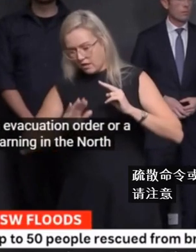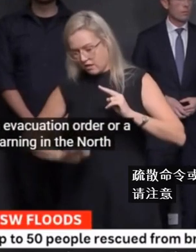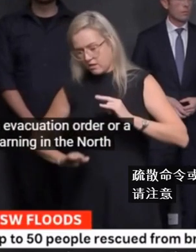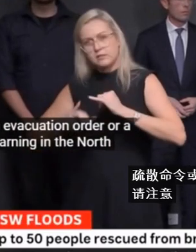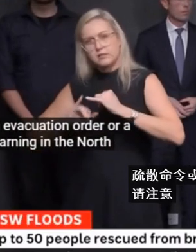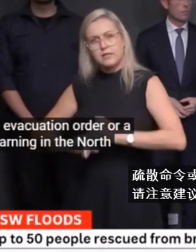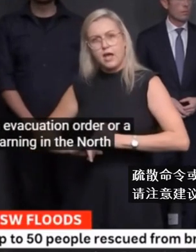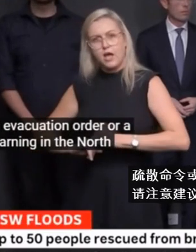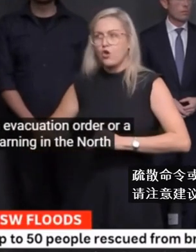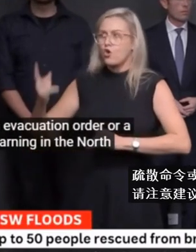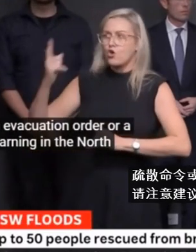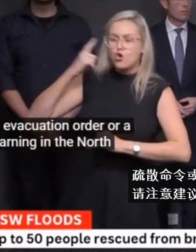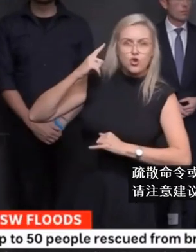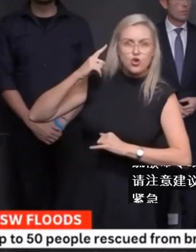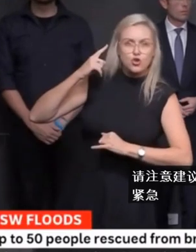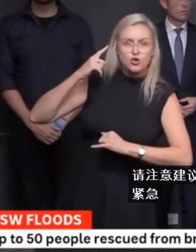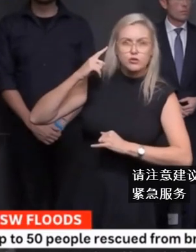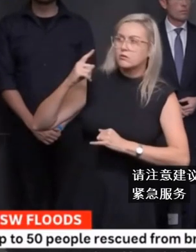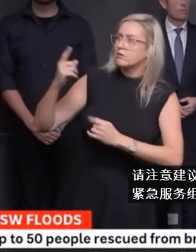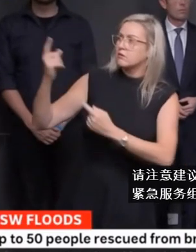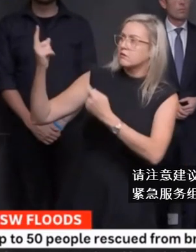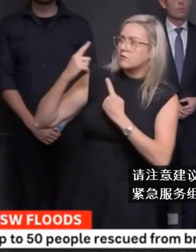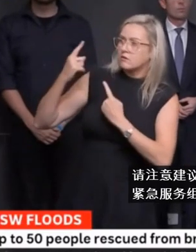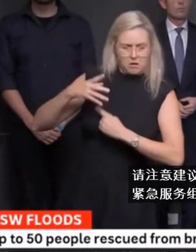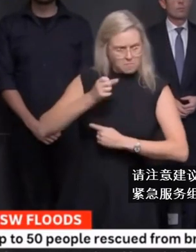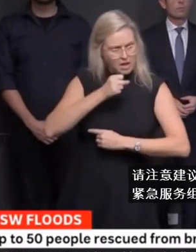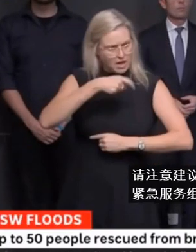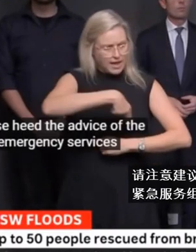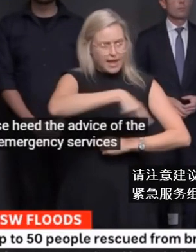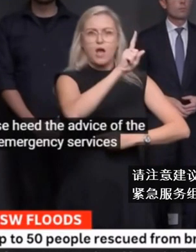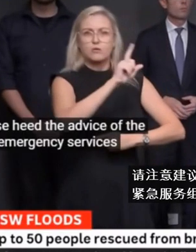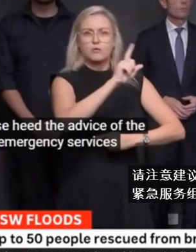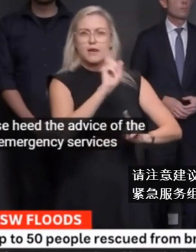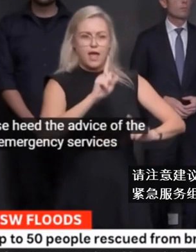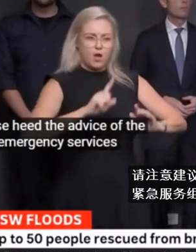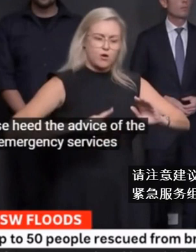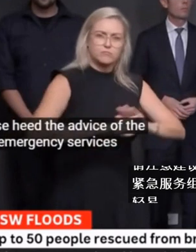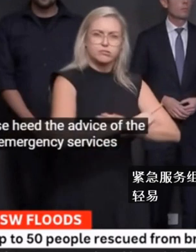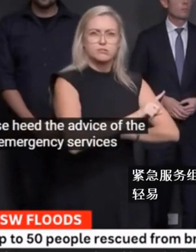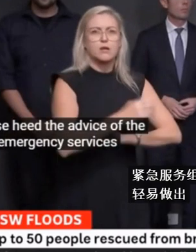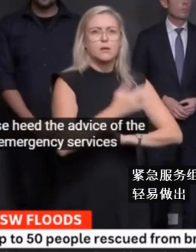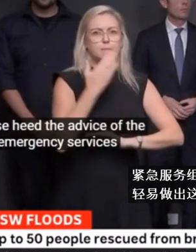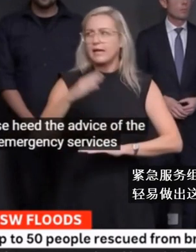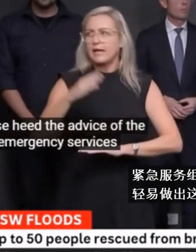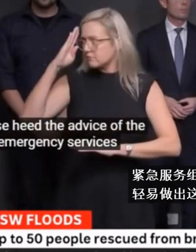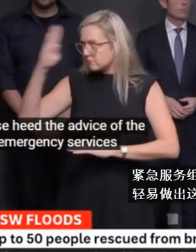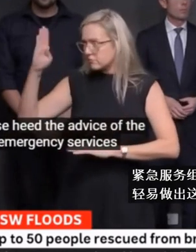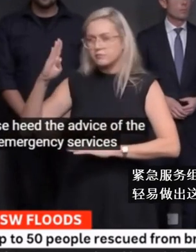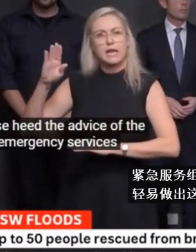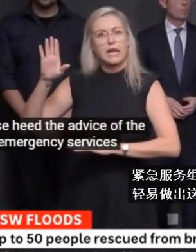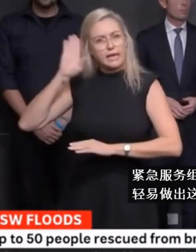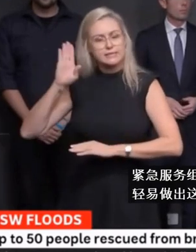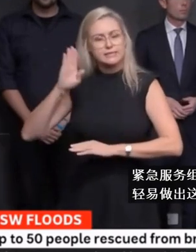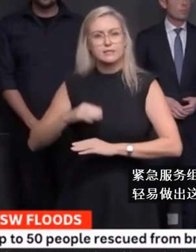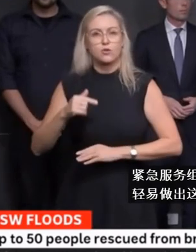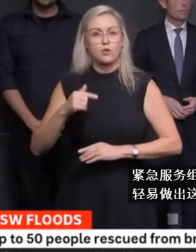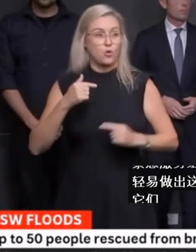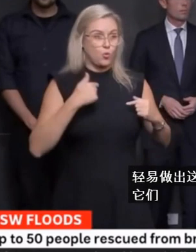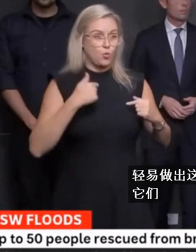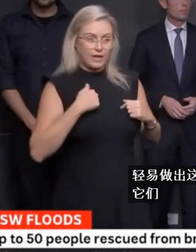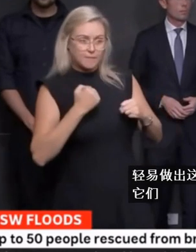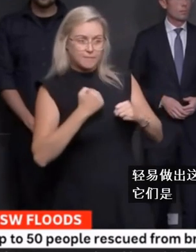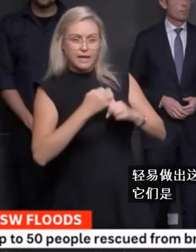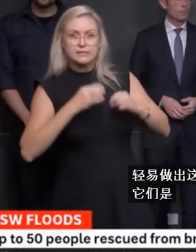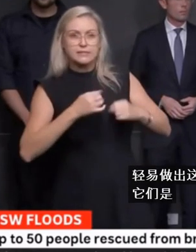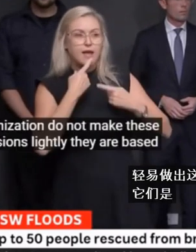north, please heed the advice of the emergency services organisations. We do not make these decisions lightly.